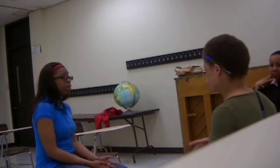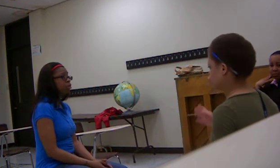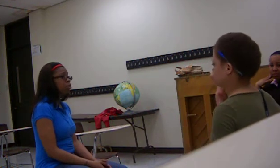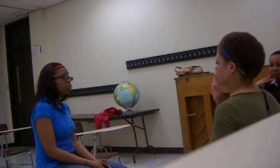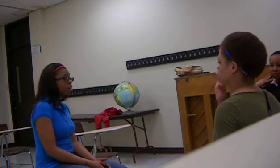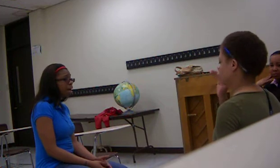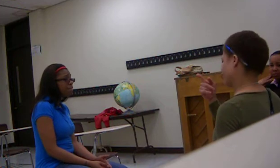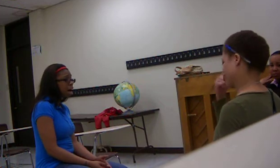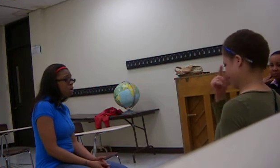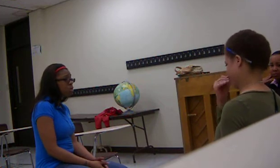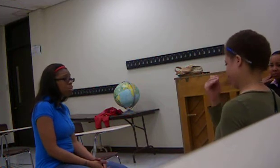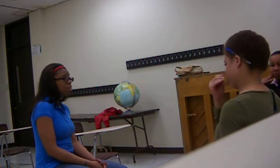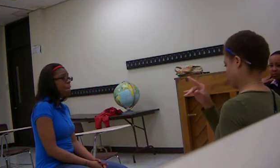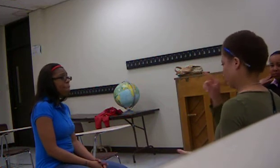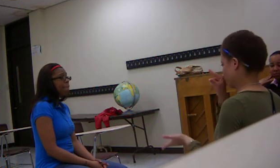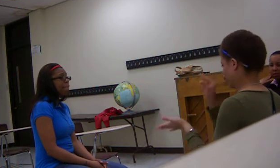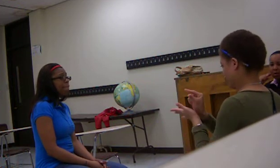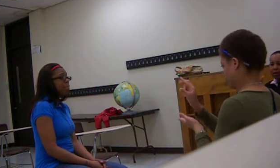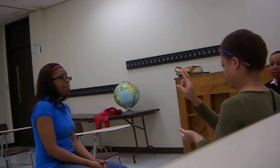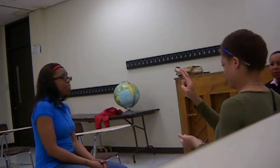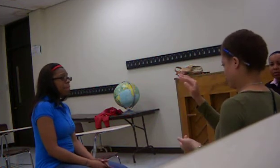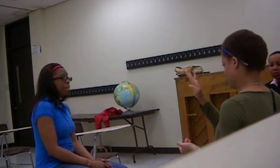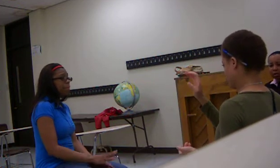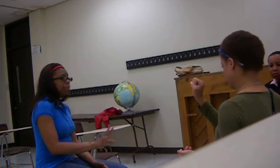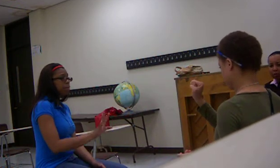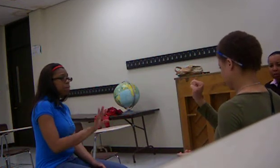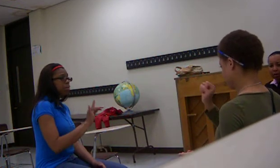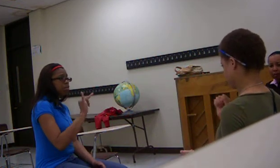about 2.5 hours. Wait a minute, you said you talked to your mom when?